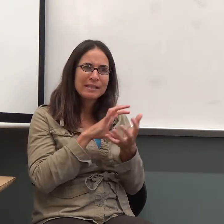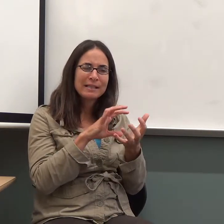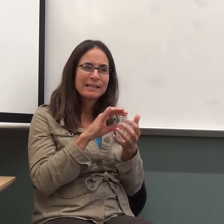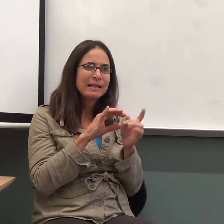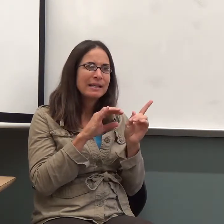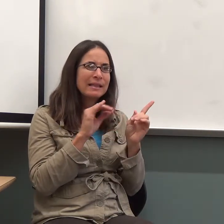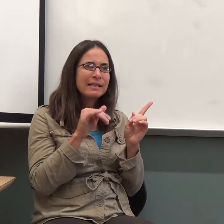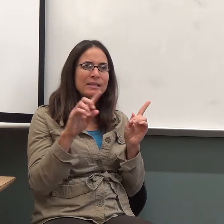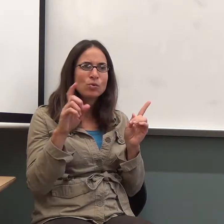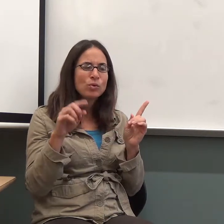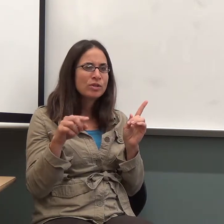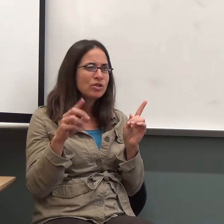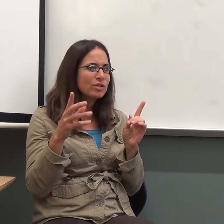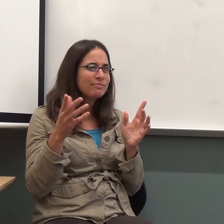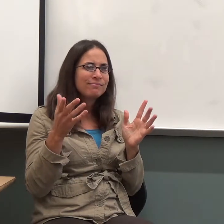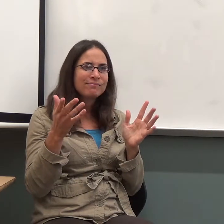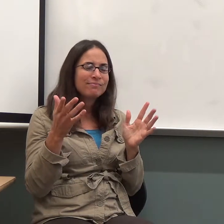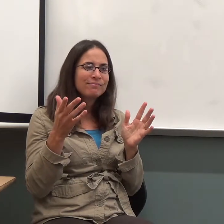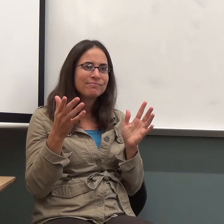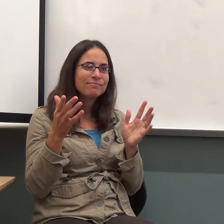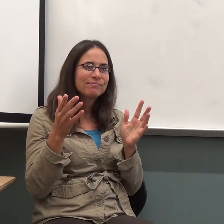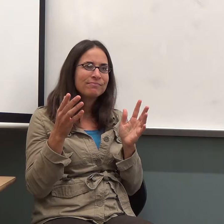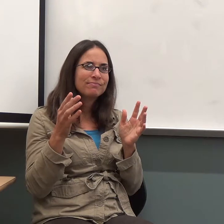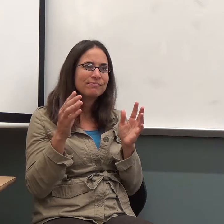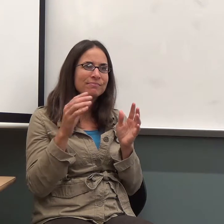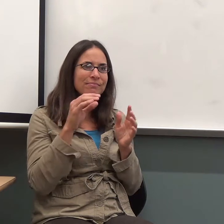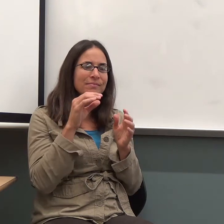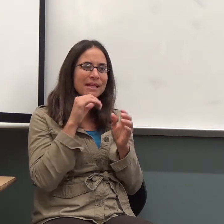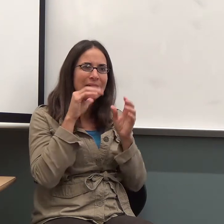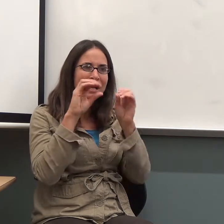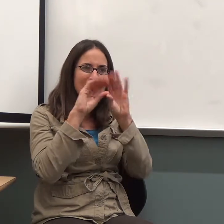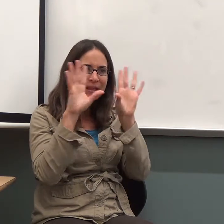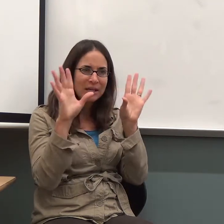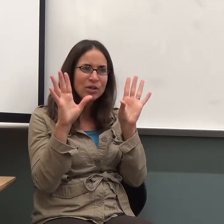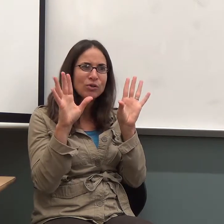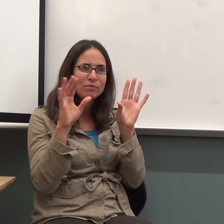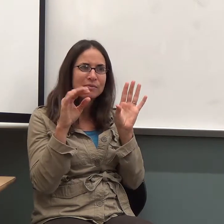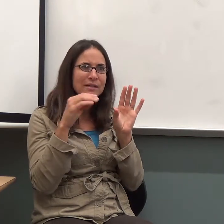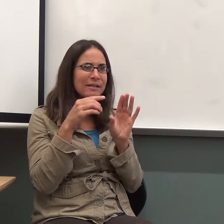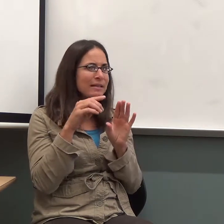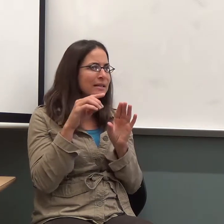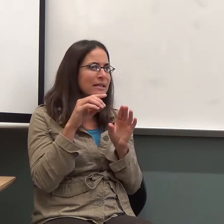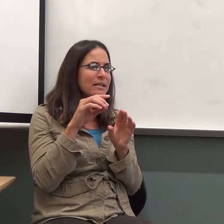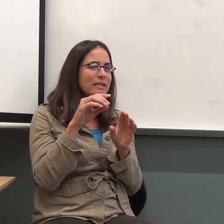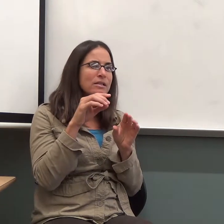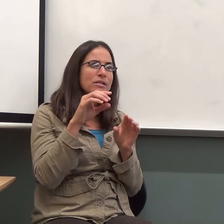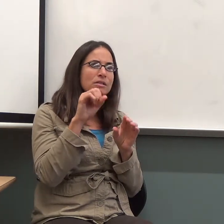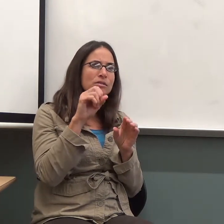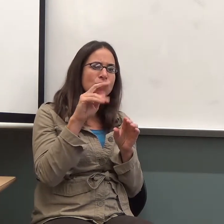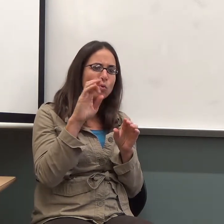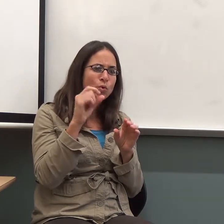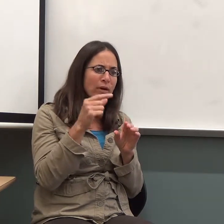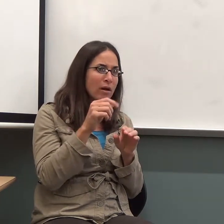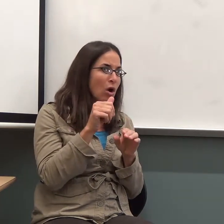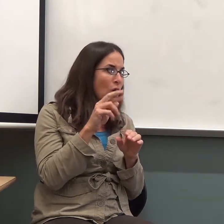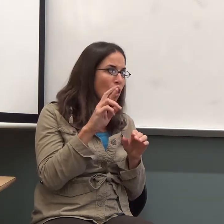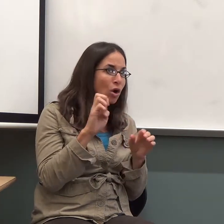sort of question trailing off. So, snoring are. Now, this person actually did a very good